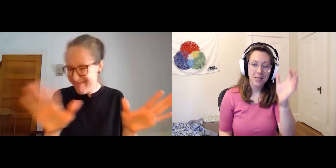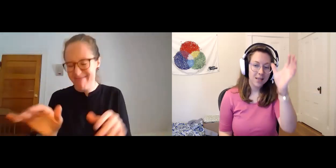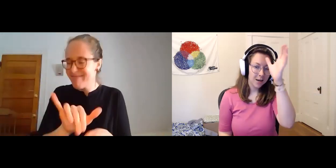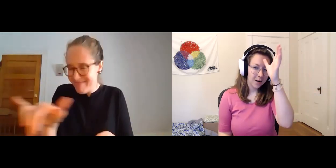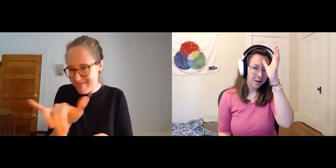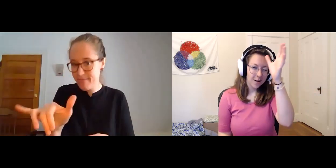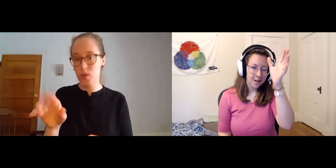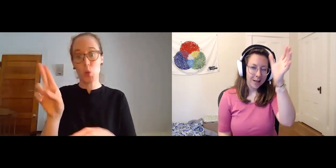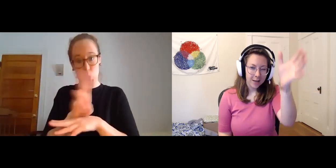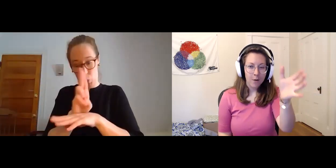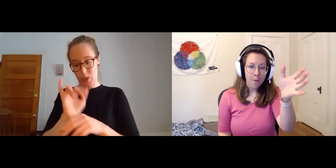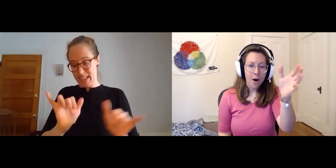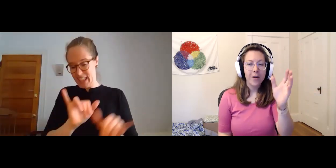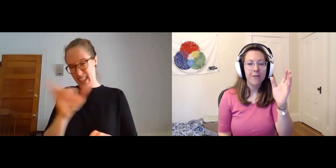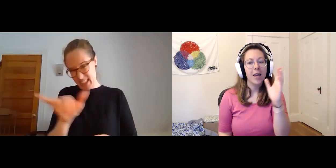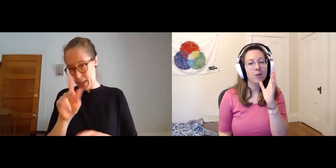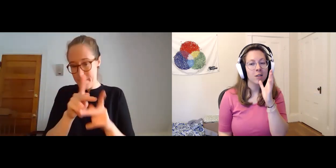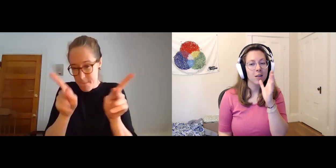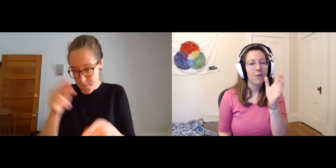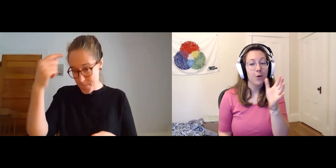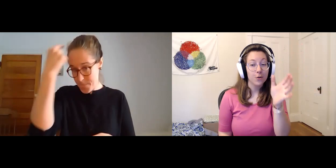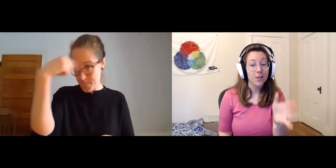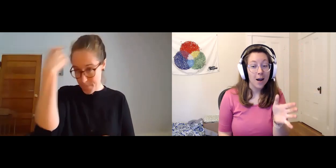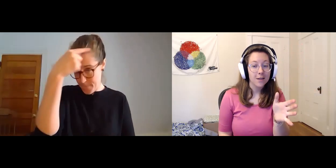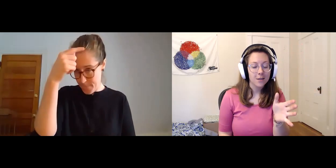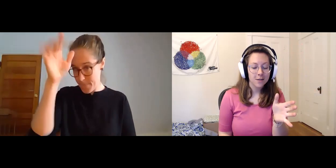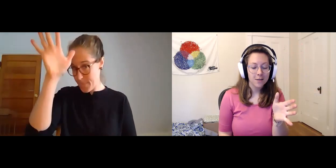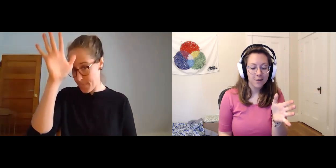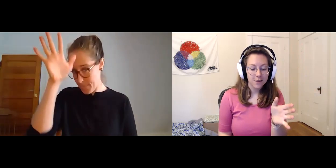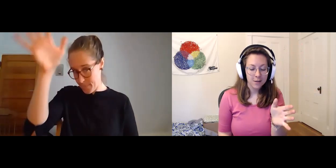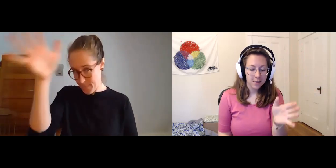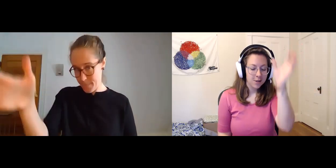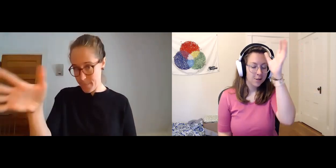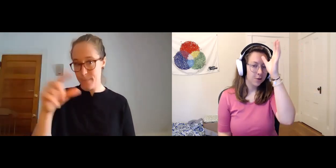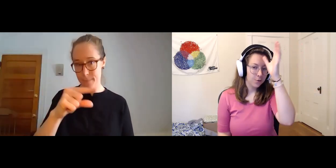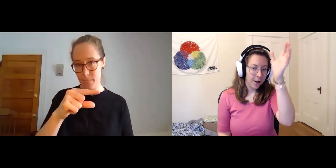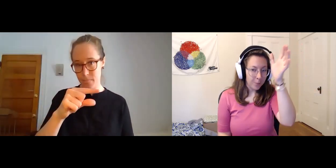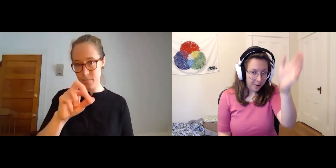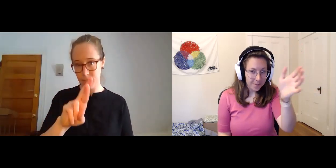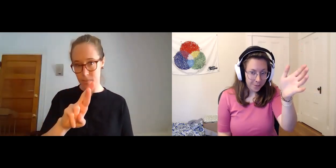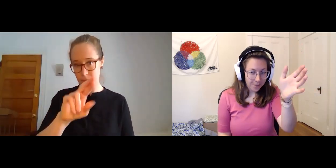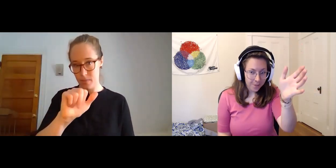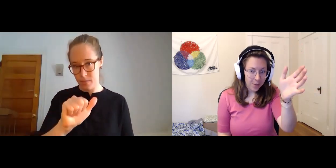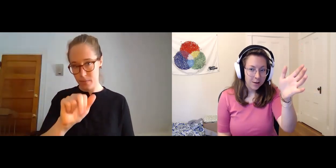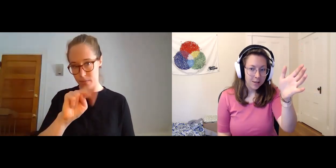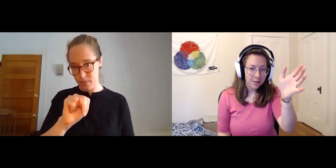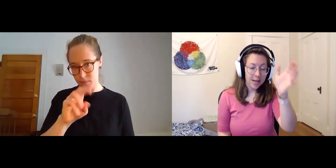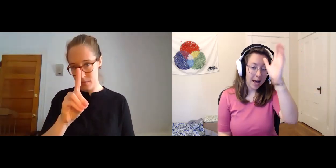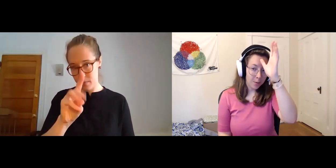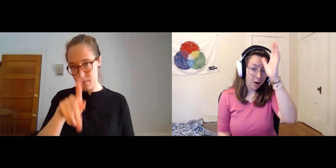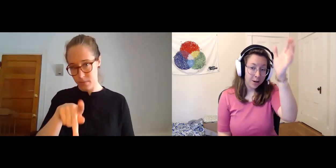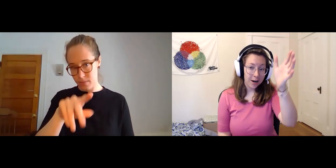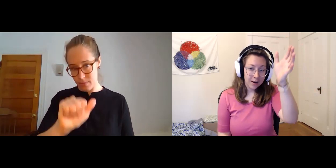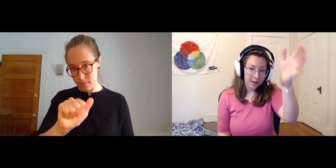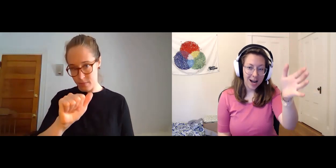words, is they're like modifications of those signs. So grandpa,